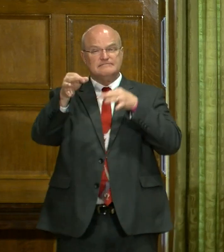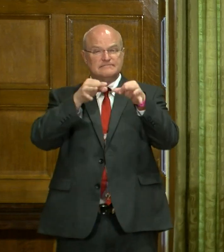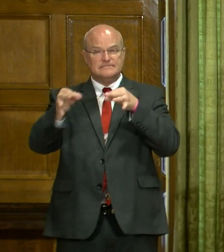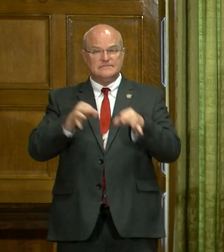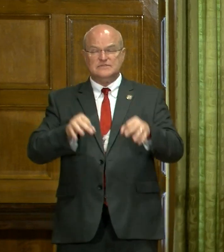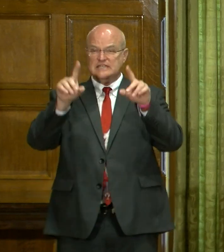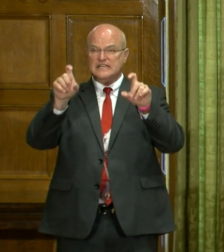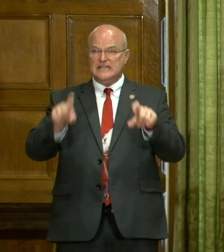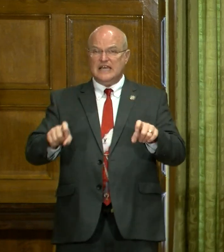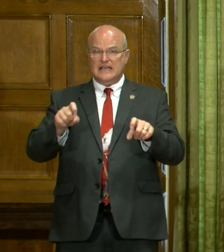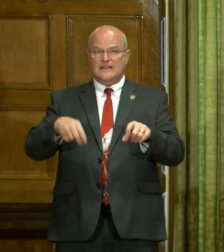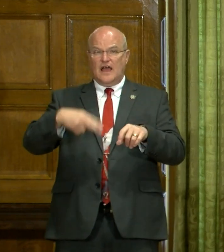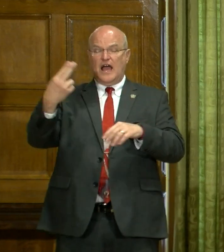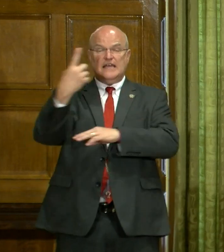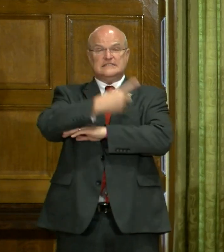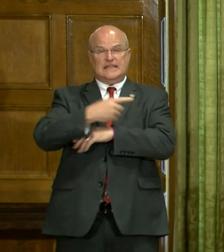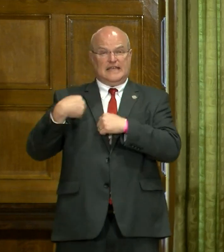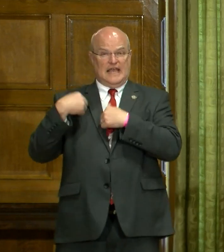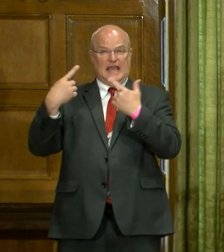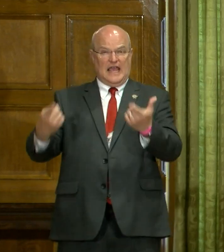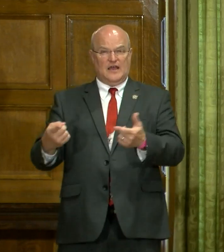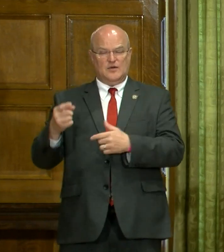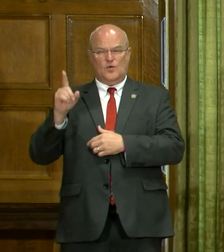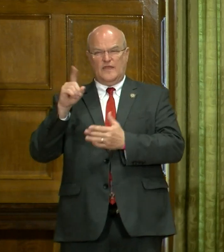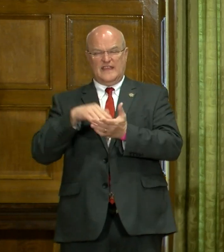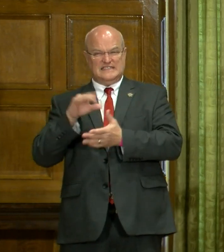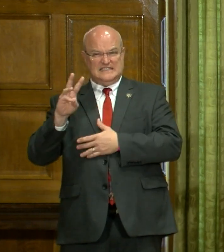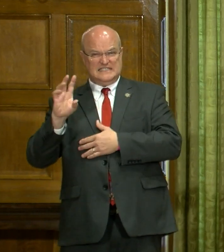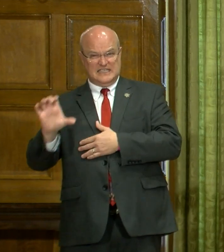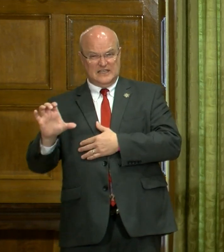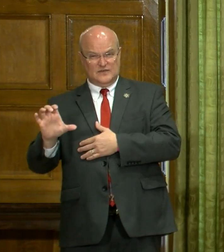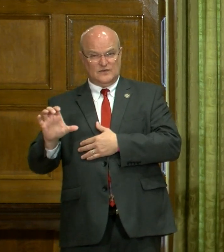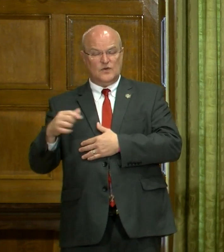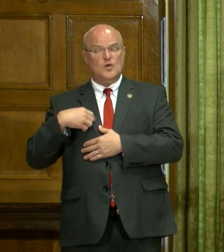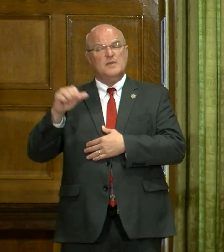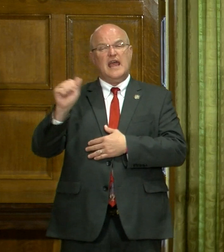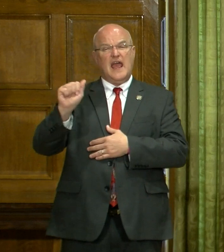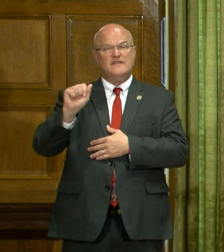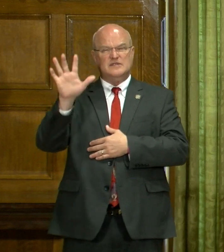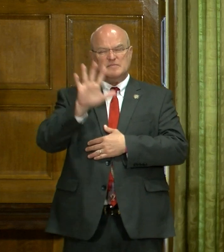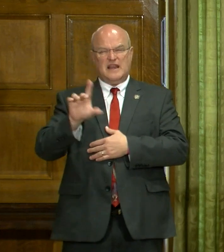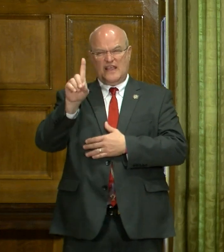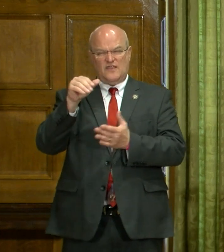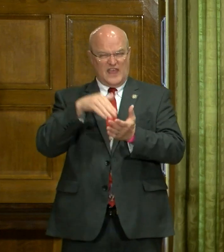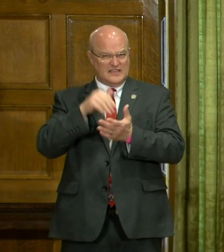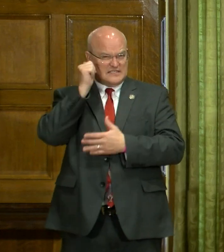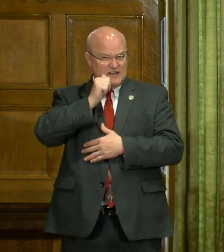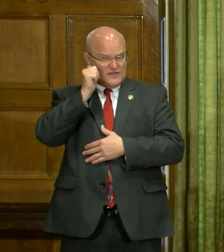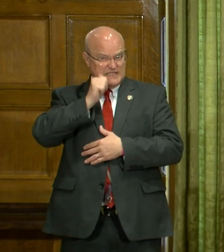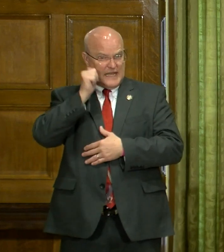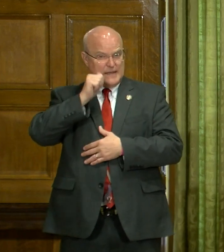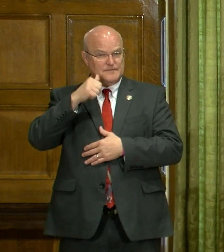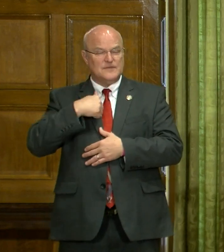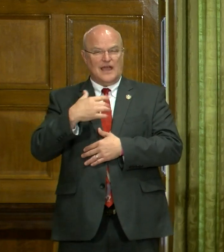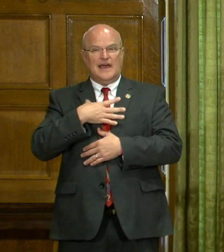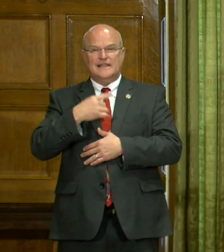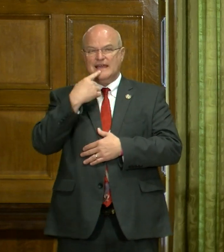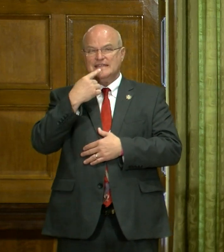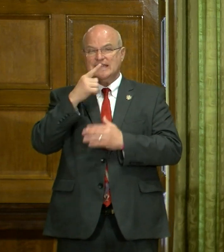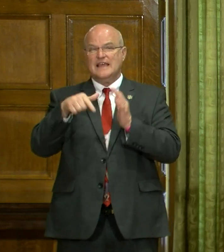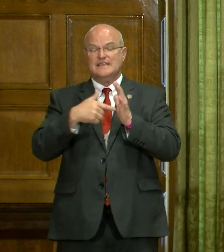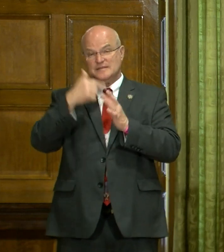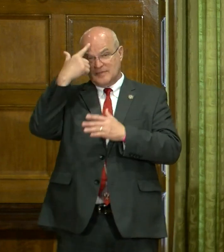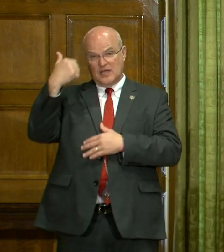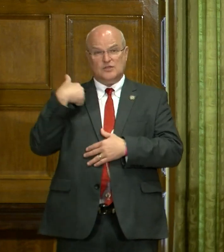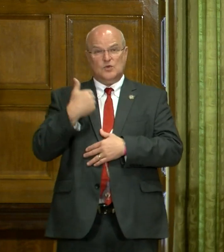our testing, and the highest day we ever had was about 1,600. We've been averaged about 1,000, and so I'd like to say this